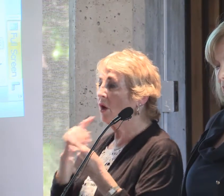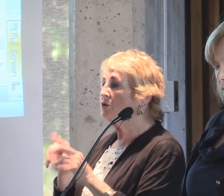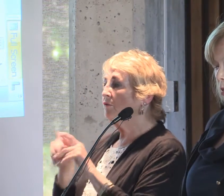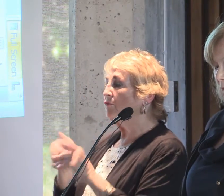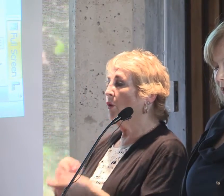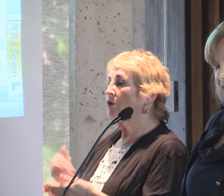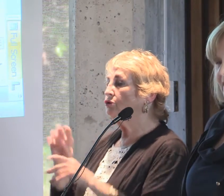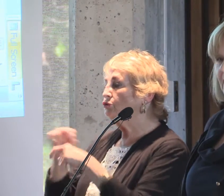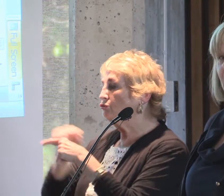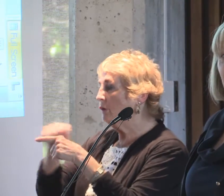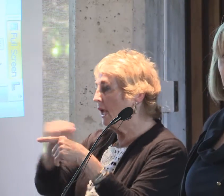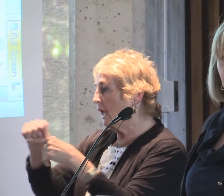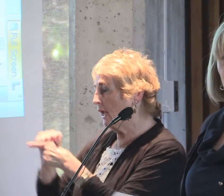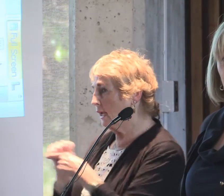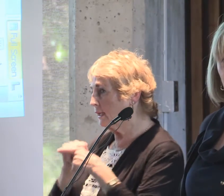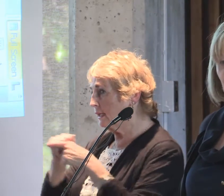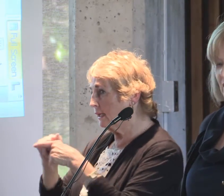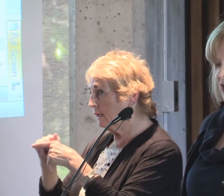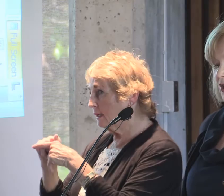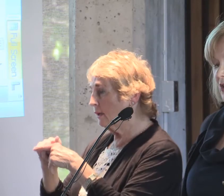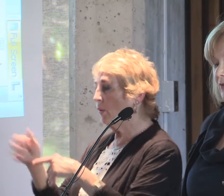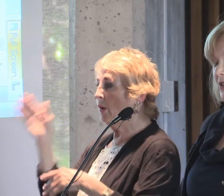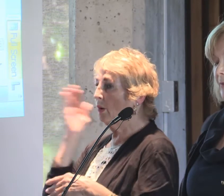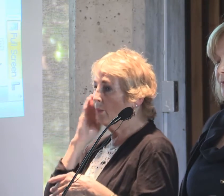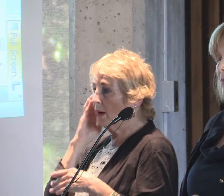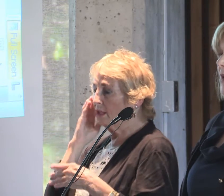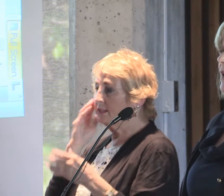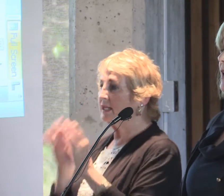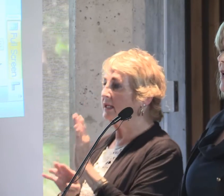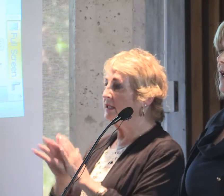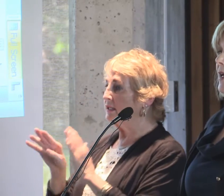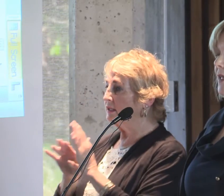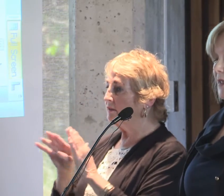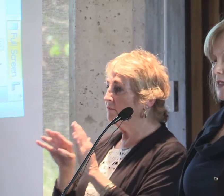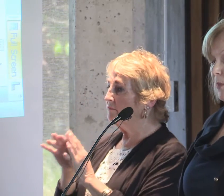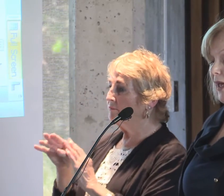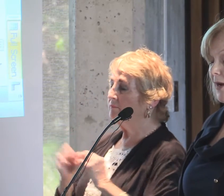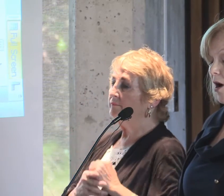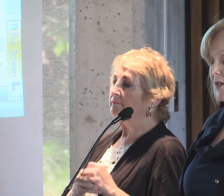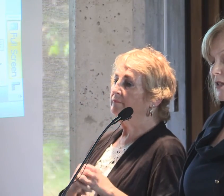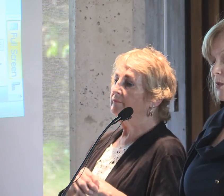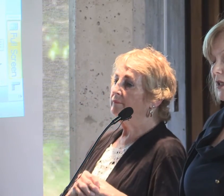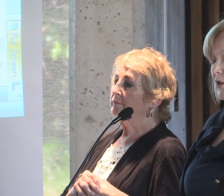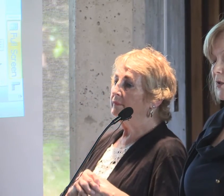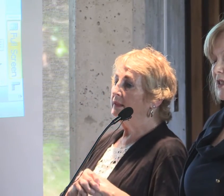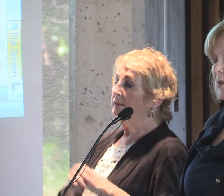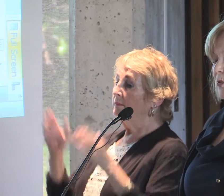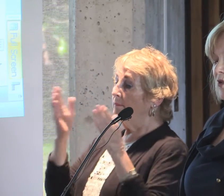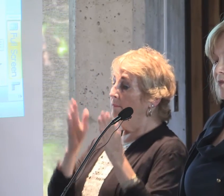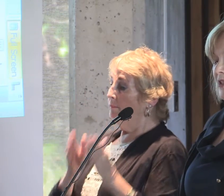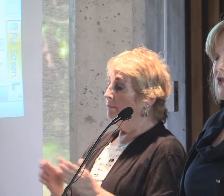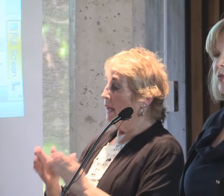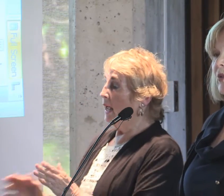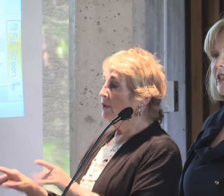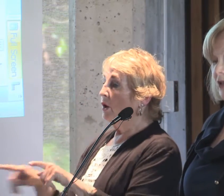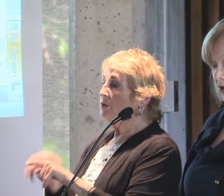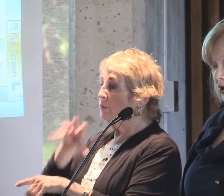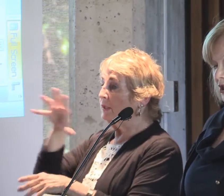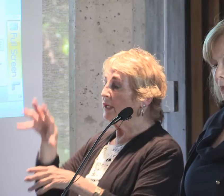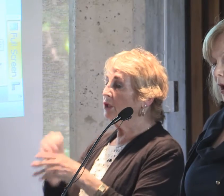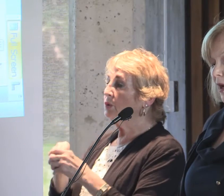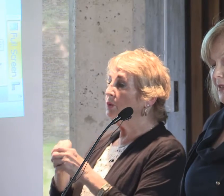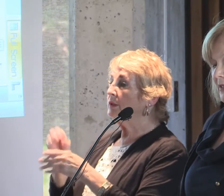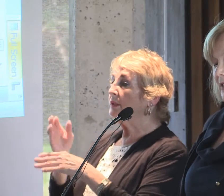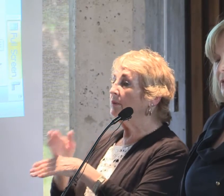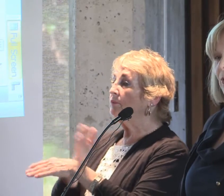training, awareness, and education initiatives. This plan also includes improvements to